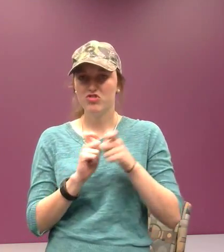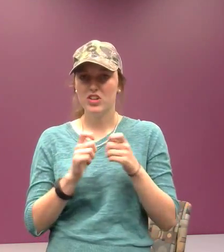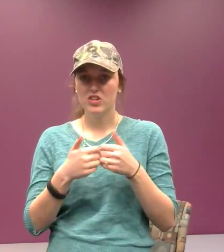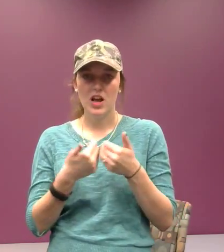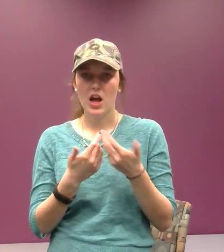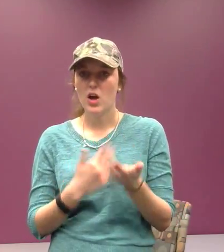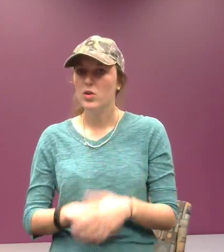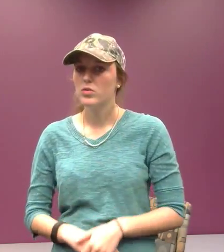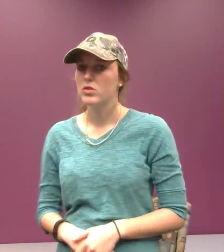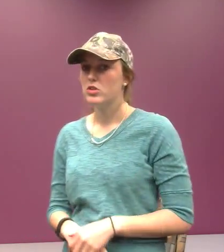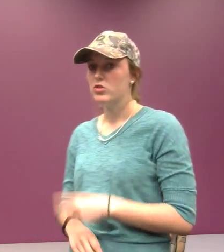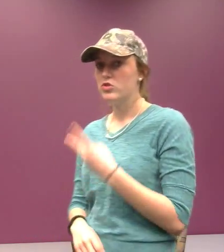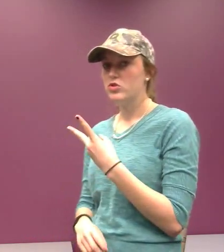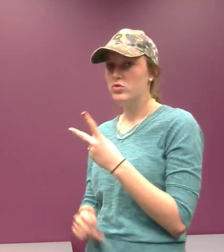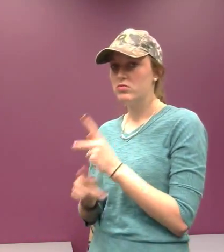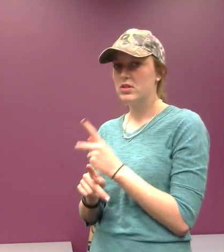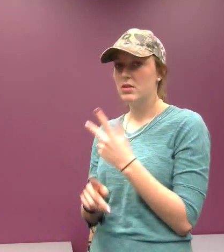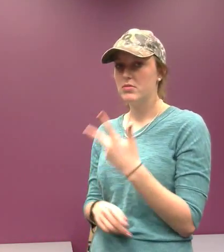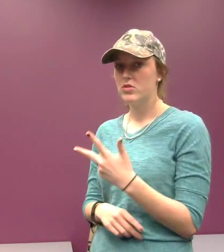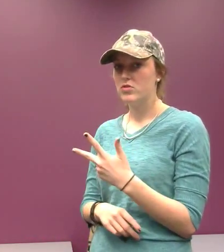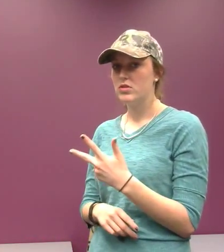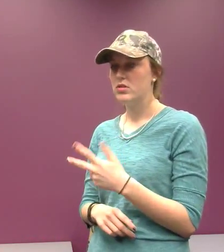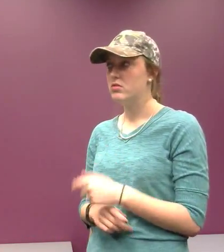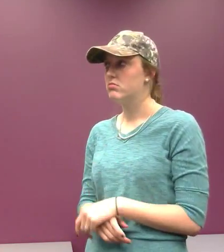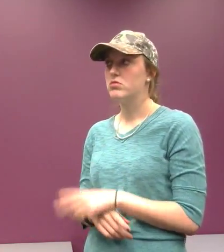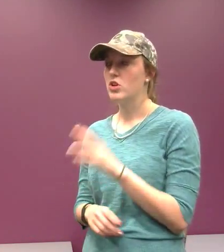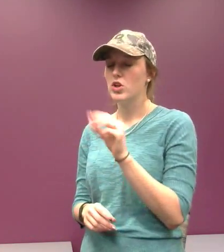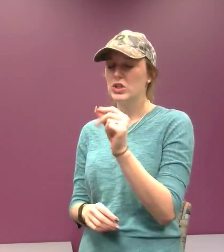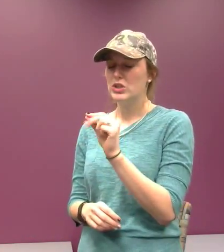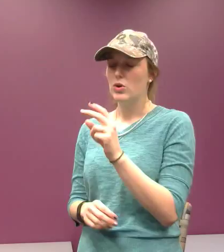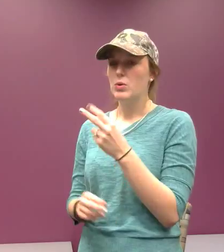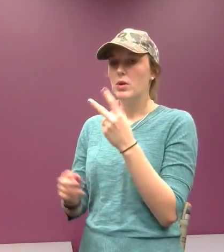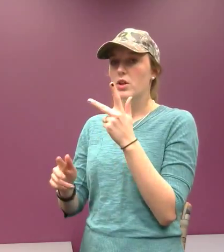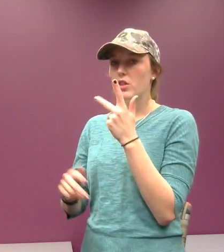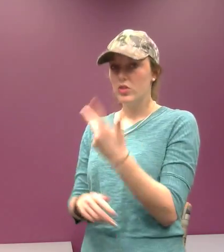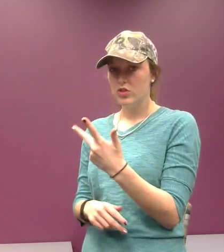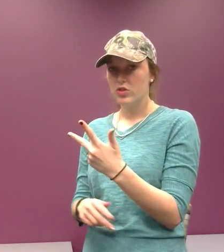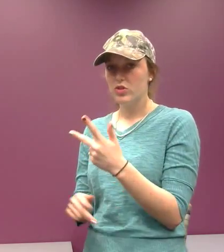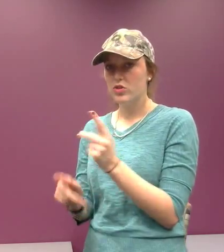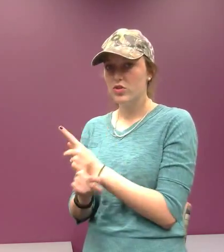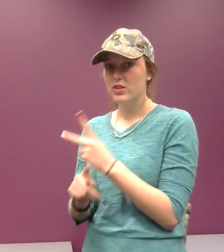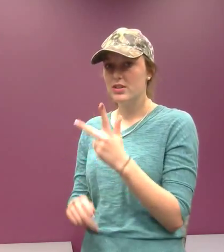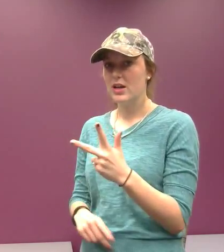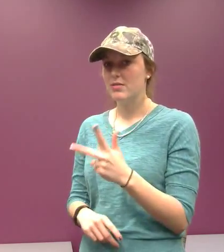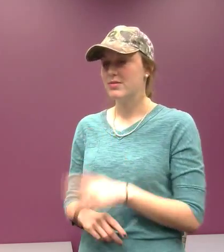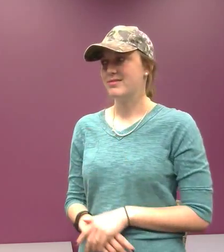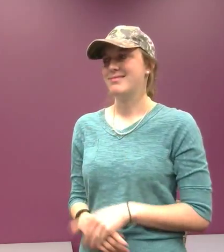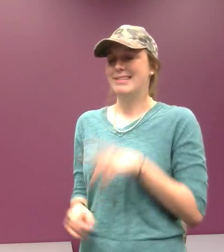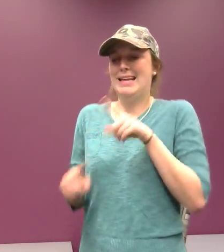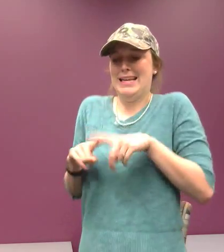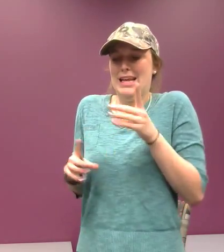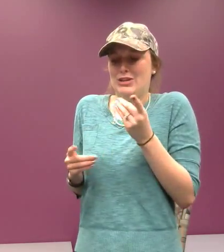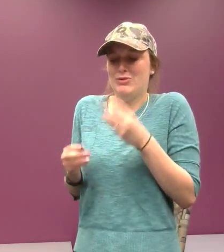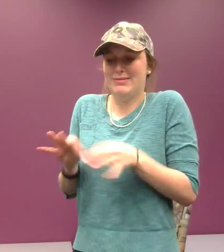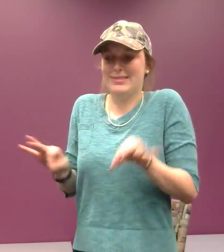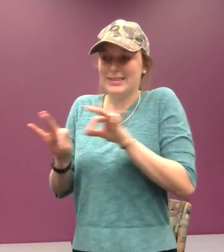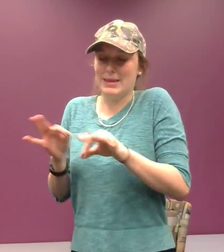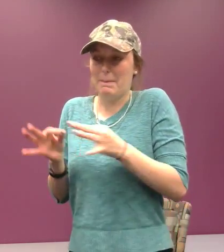2 times 3. No, 3 times 3. That would work better. I can't do simple math. That might be